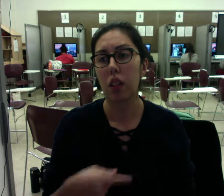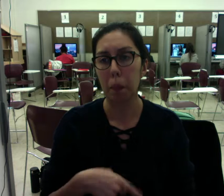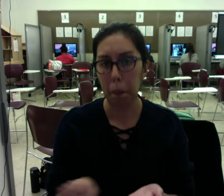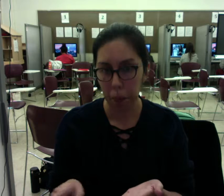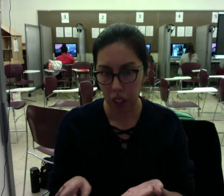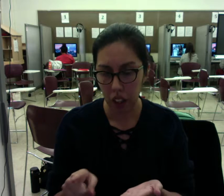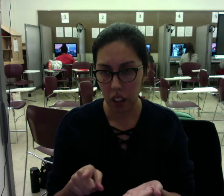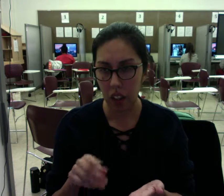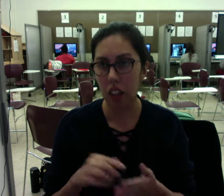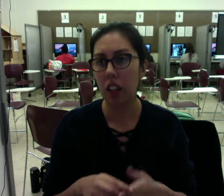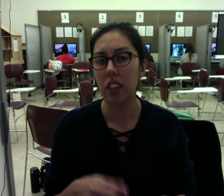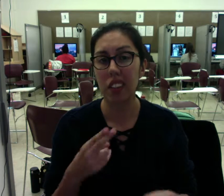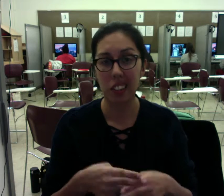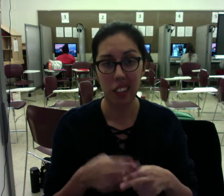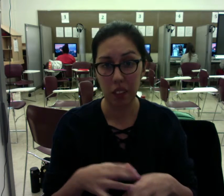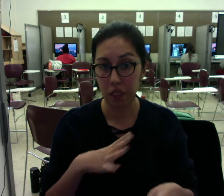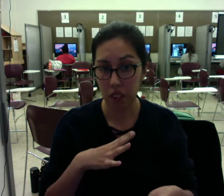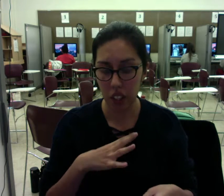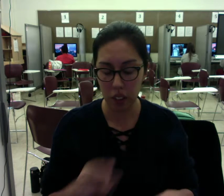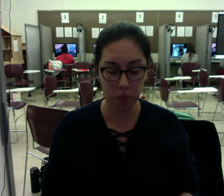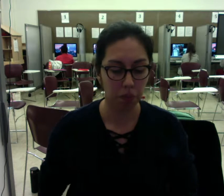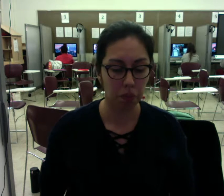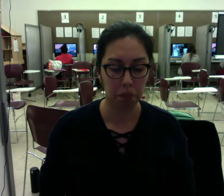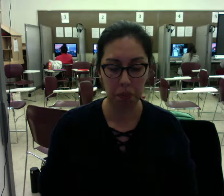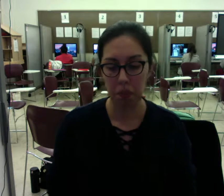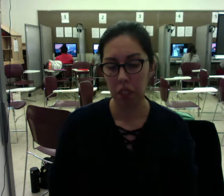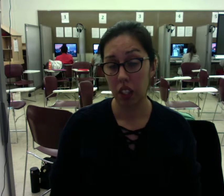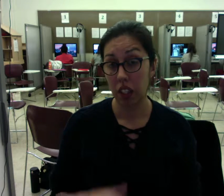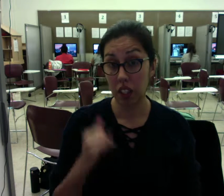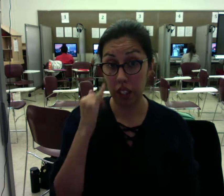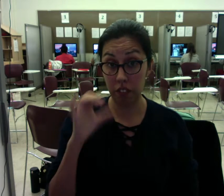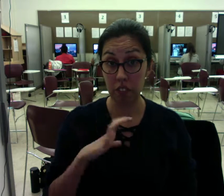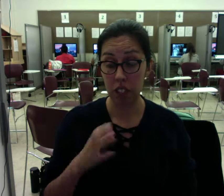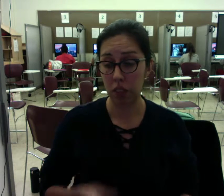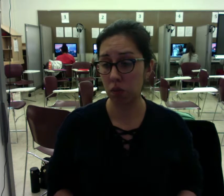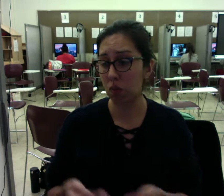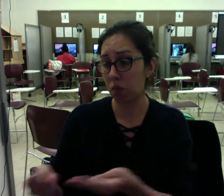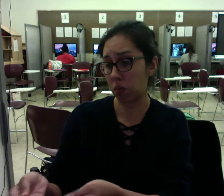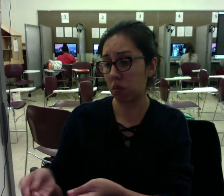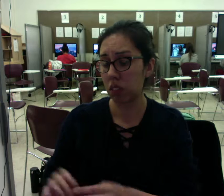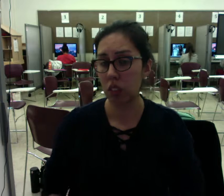them apart, put them into an envelope, it's distributed to everybody, and happy hour hits and everyone's happy.